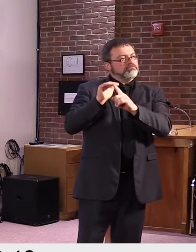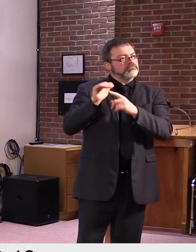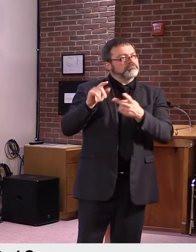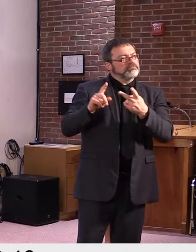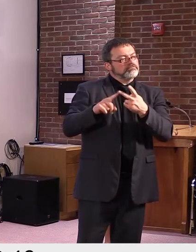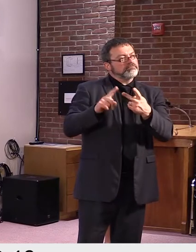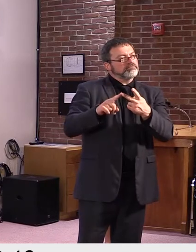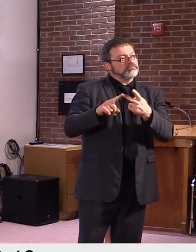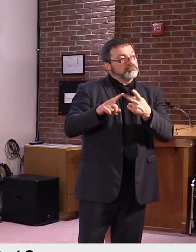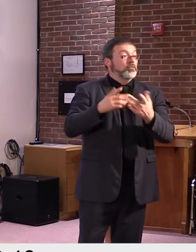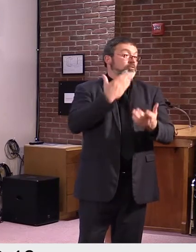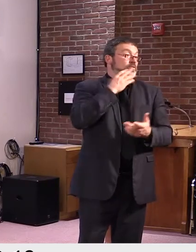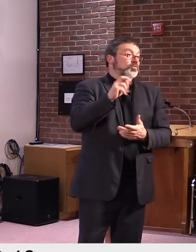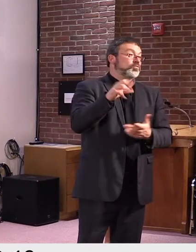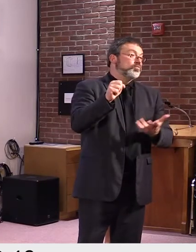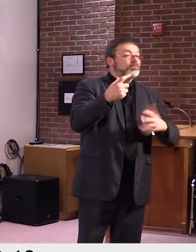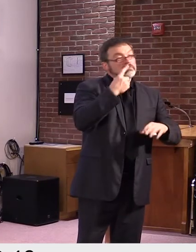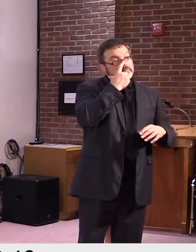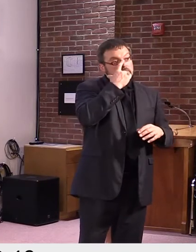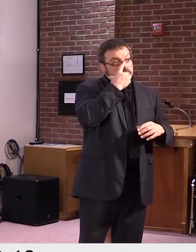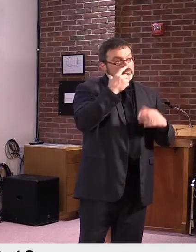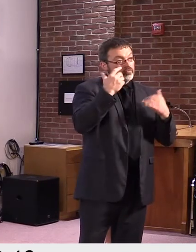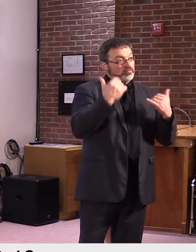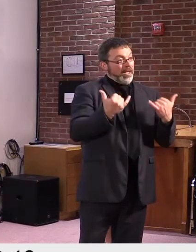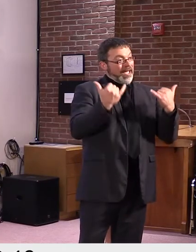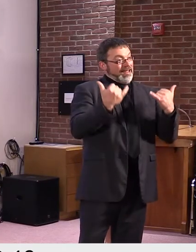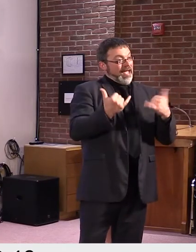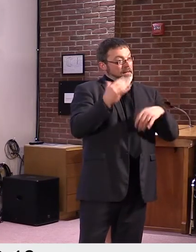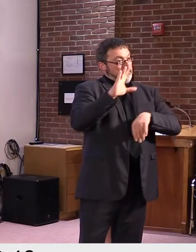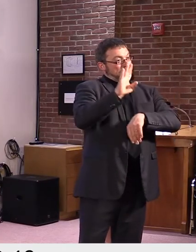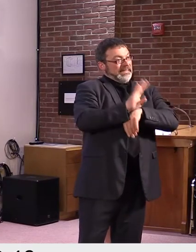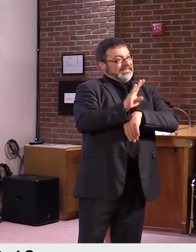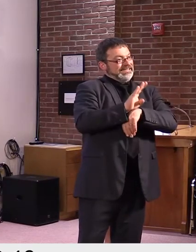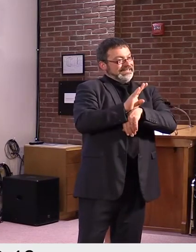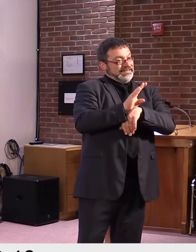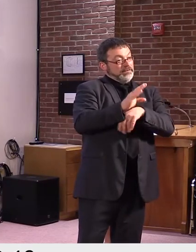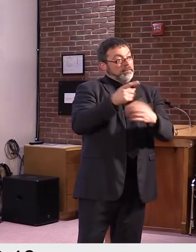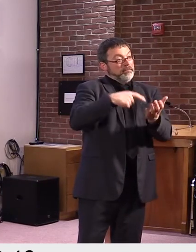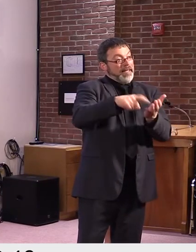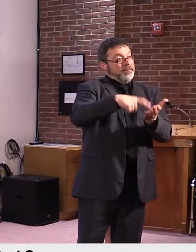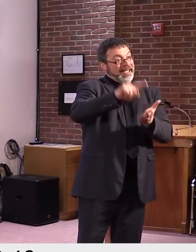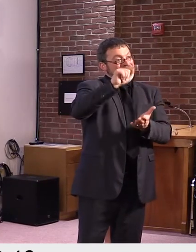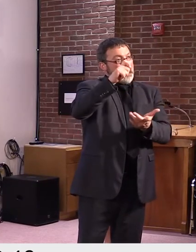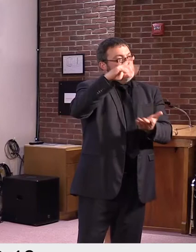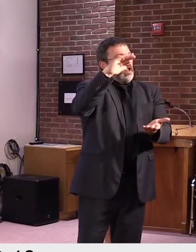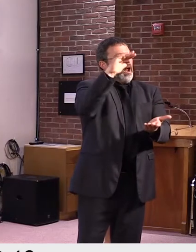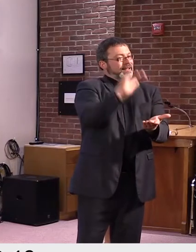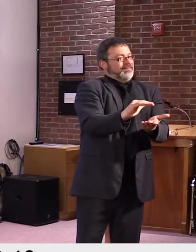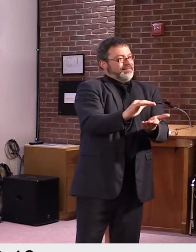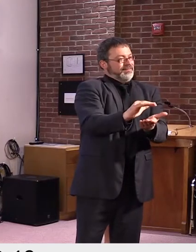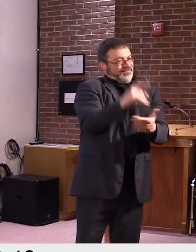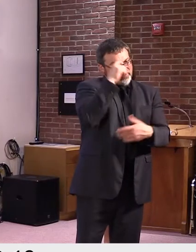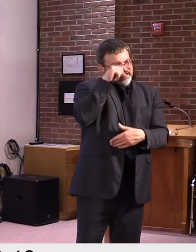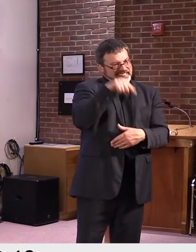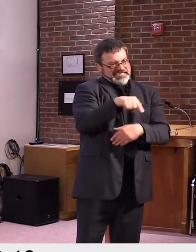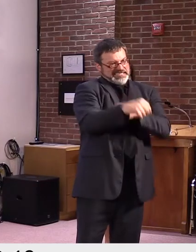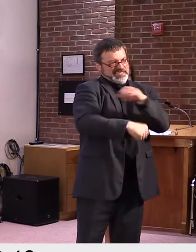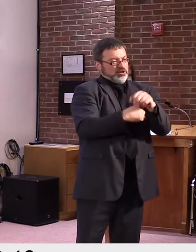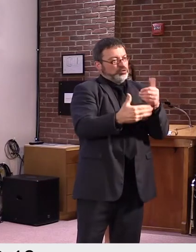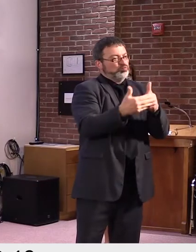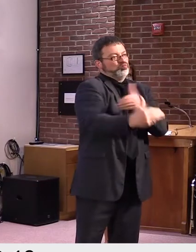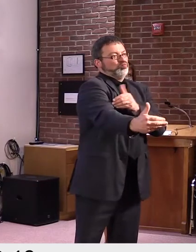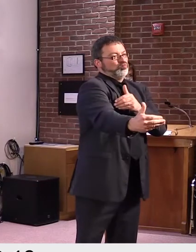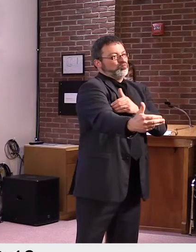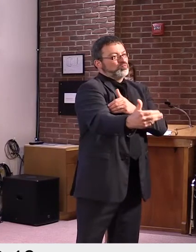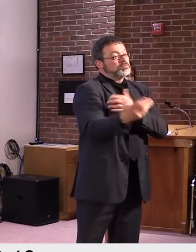will provide relief for employers over the next year. The caveat or the concern there will be, what